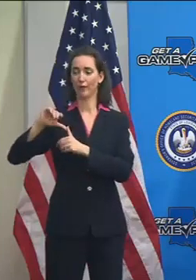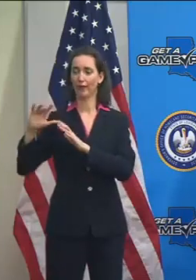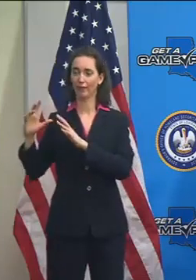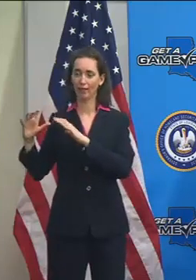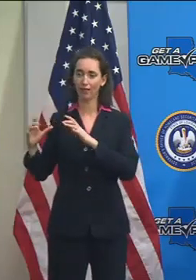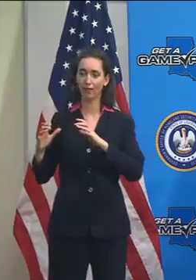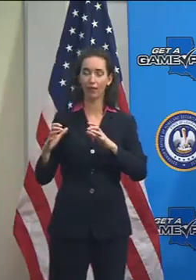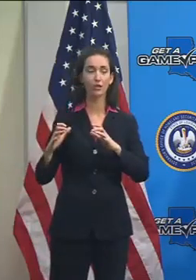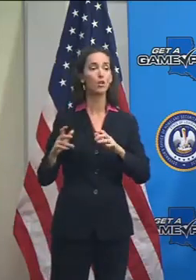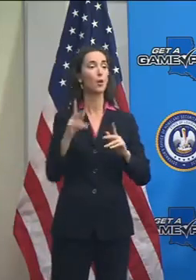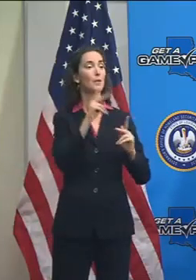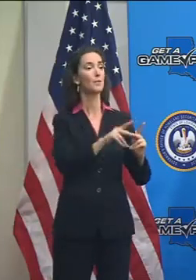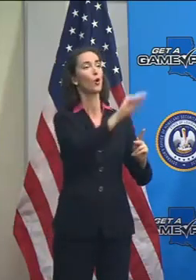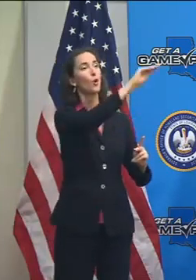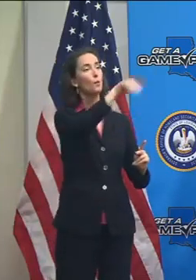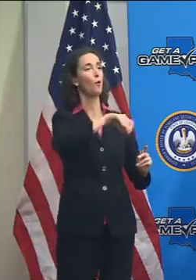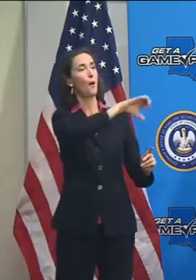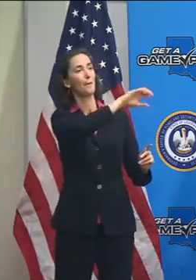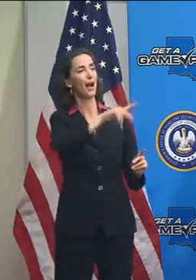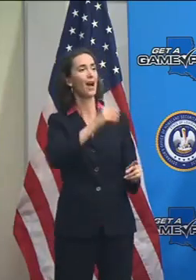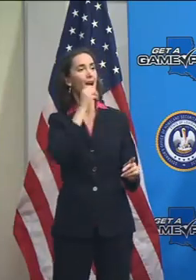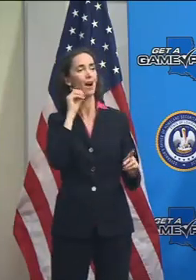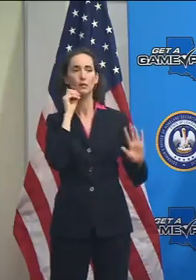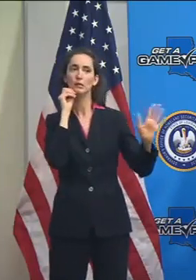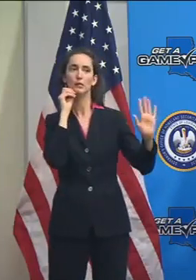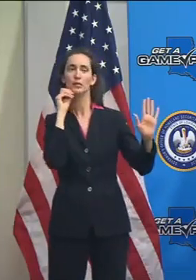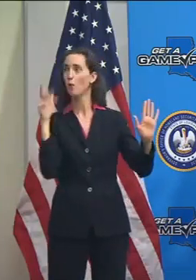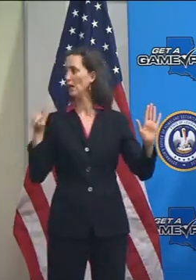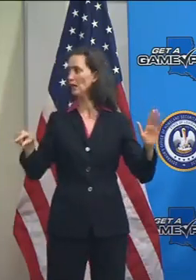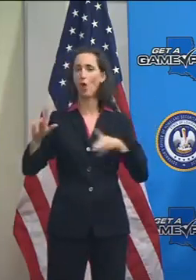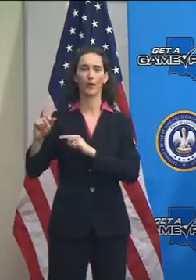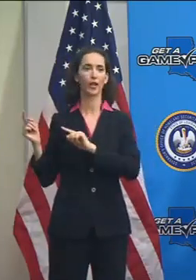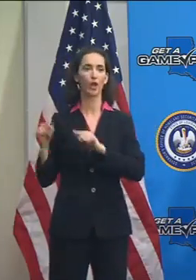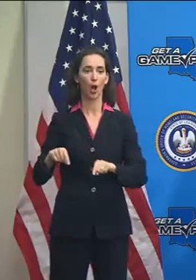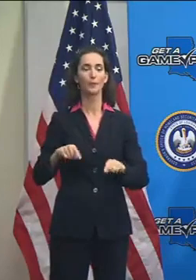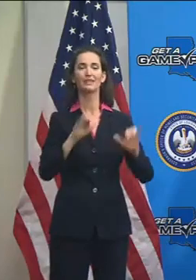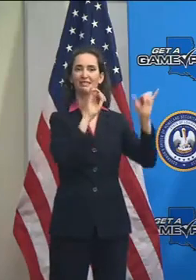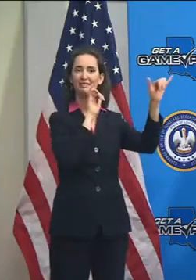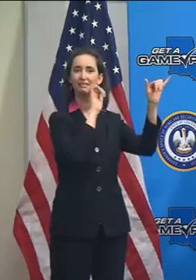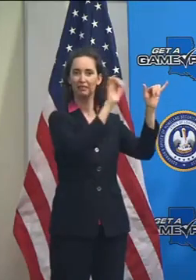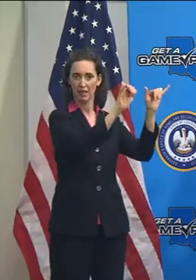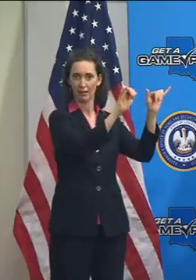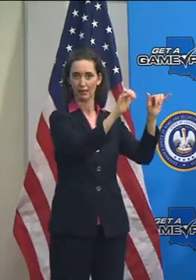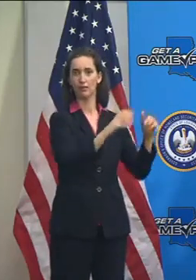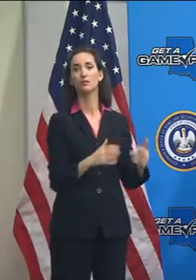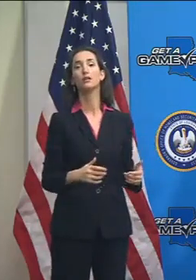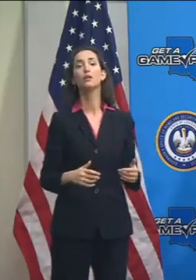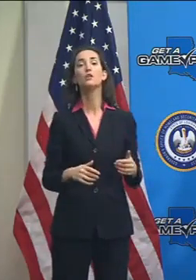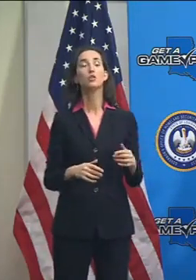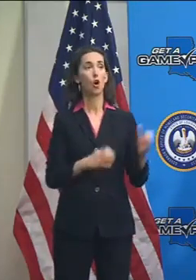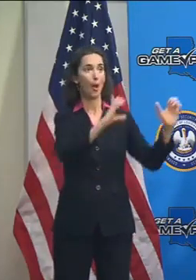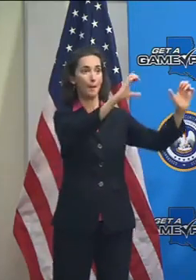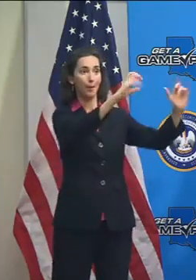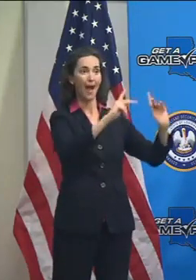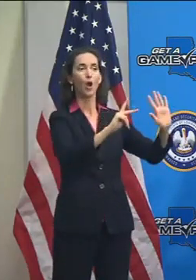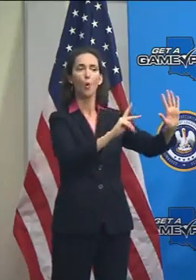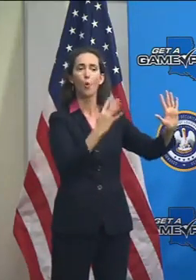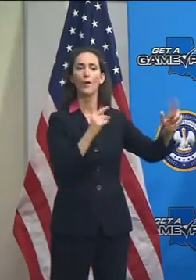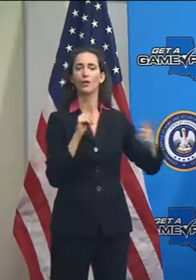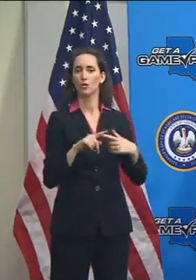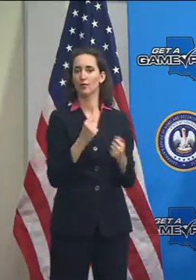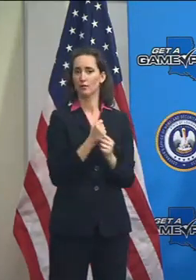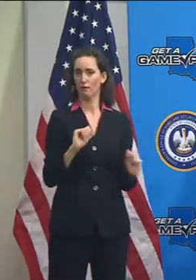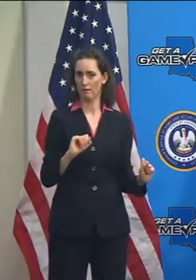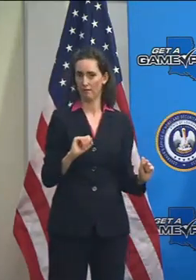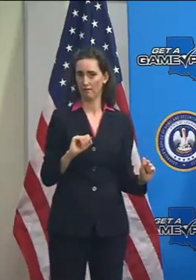people back from home from the shelter, and we won't commence that again until it is safe to do so,